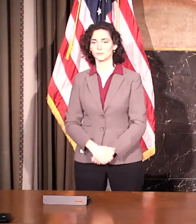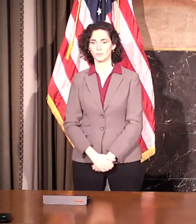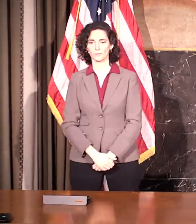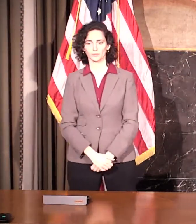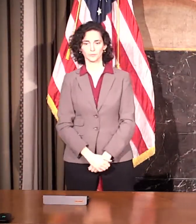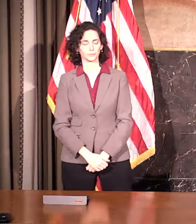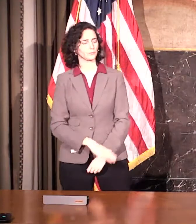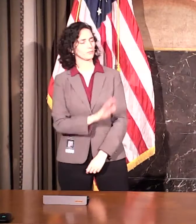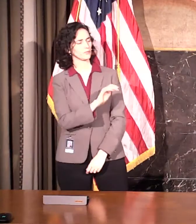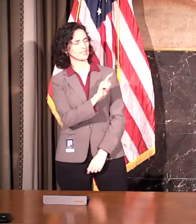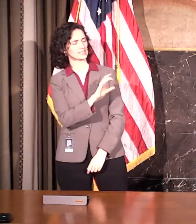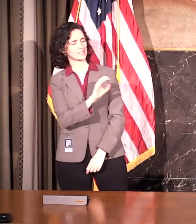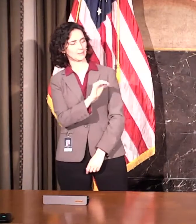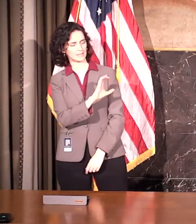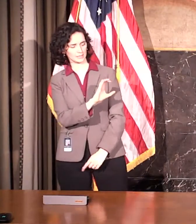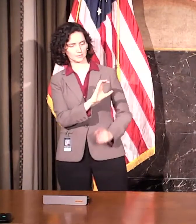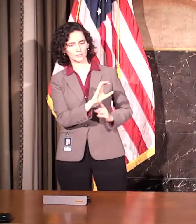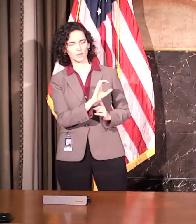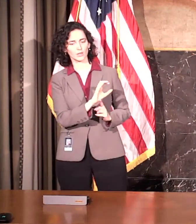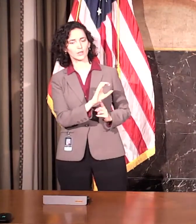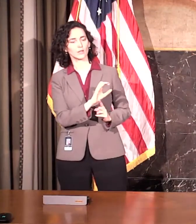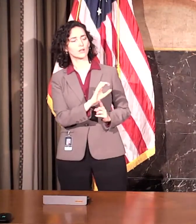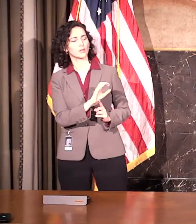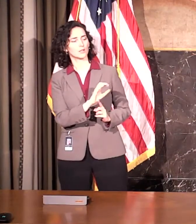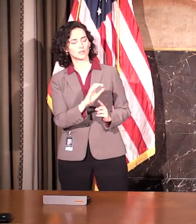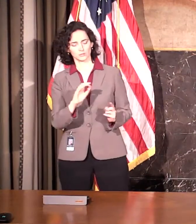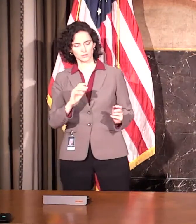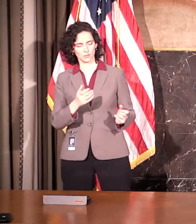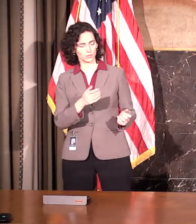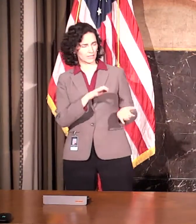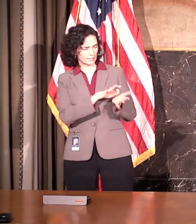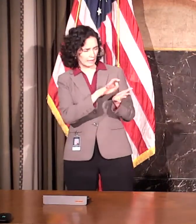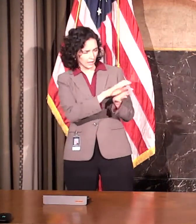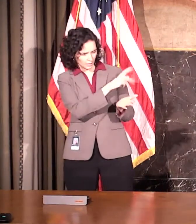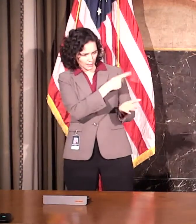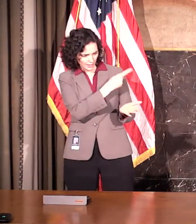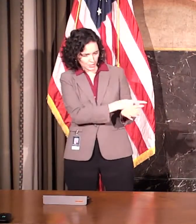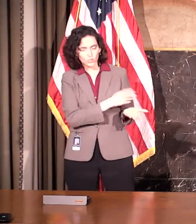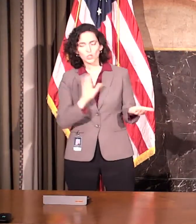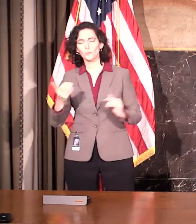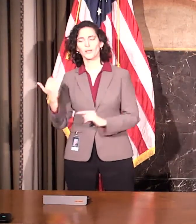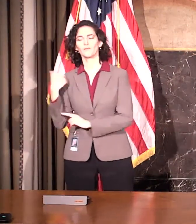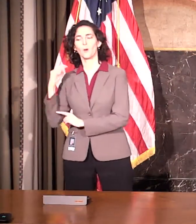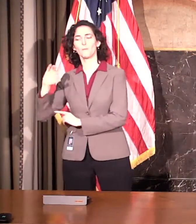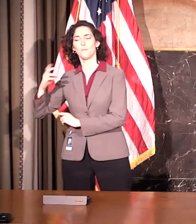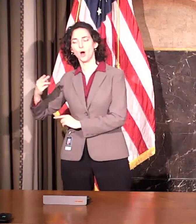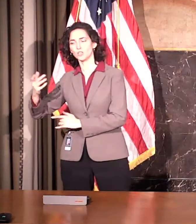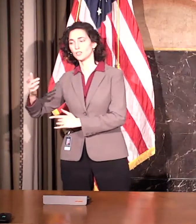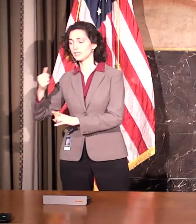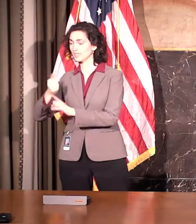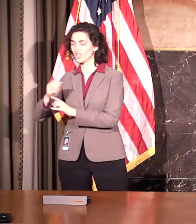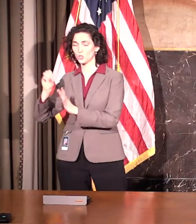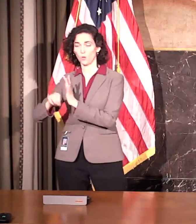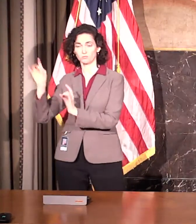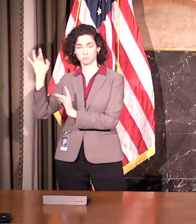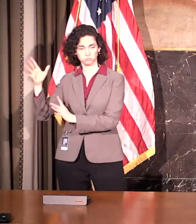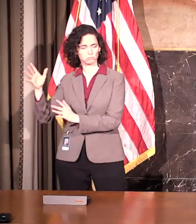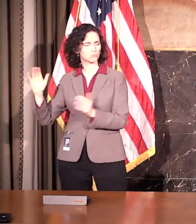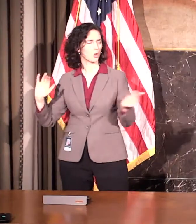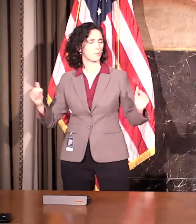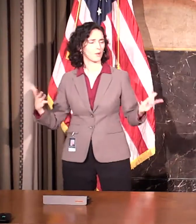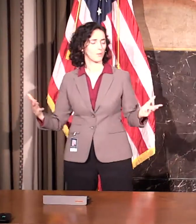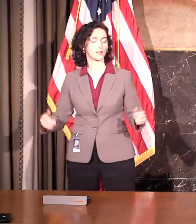at LCMC compared to the surge in March when it was particularly hard? So we have seen an increased census